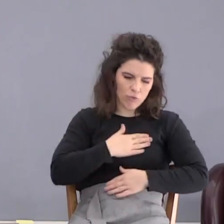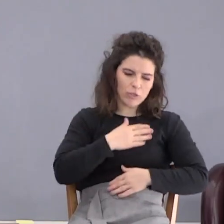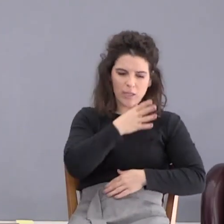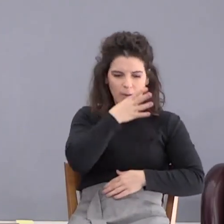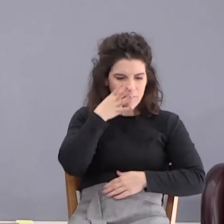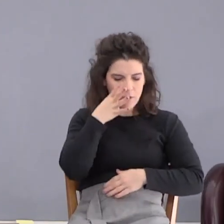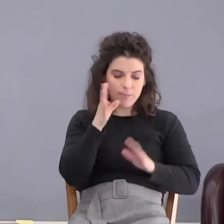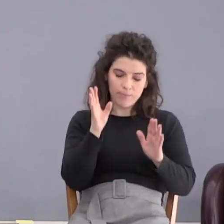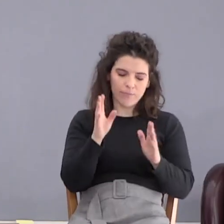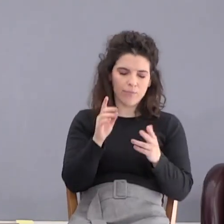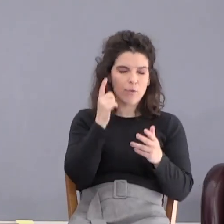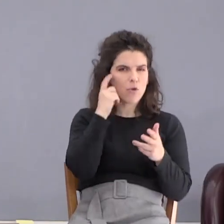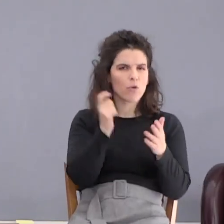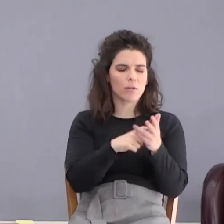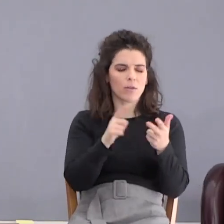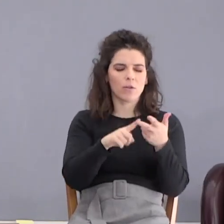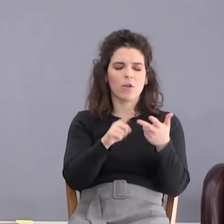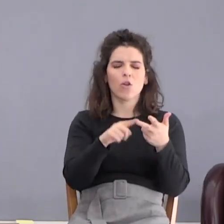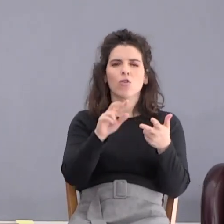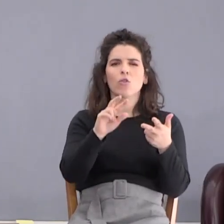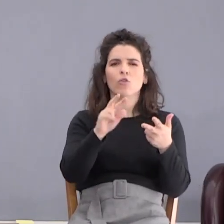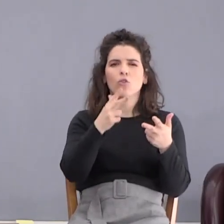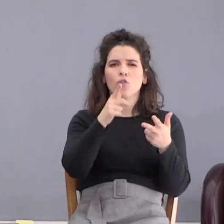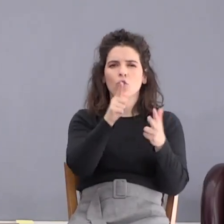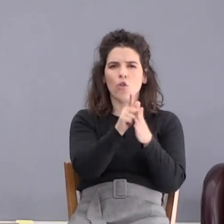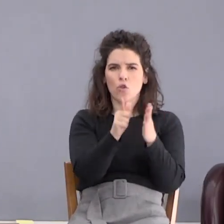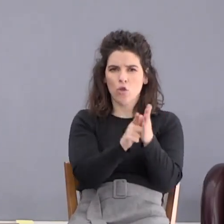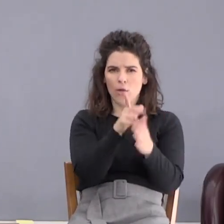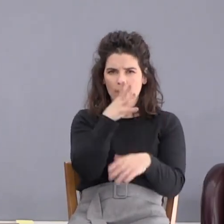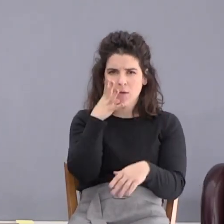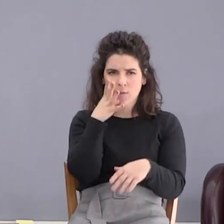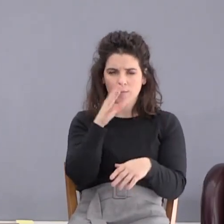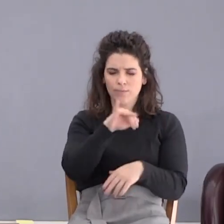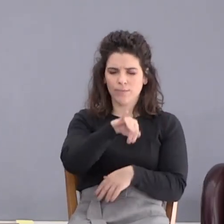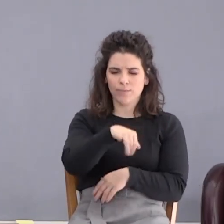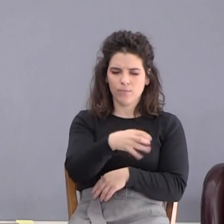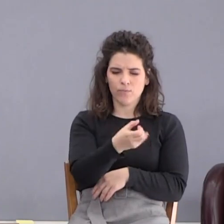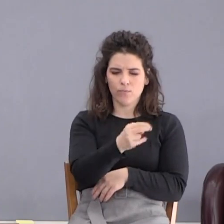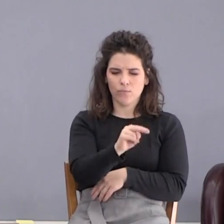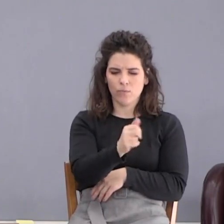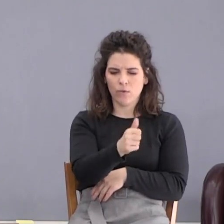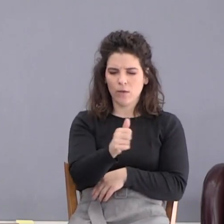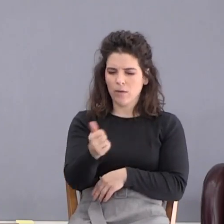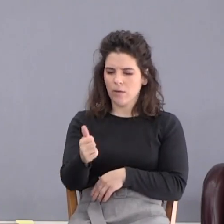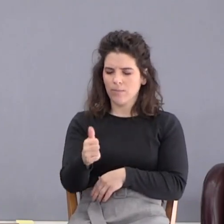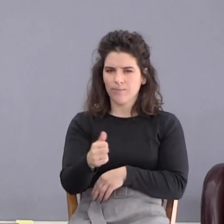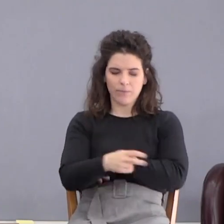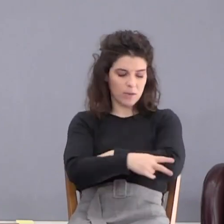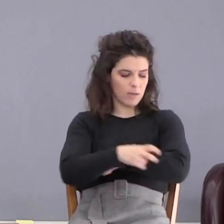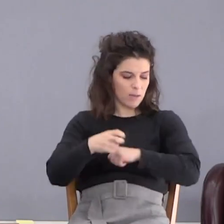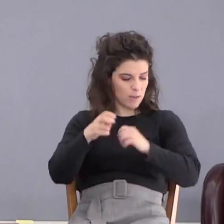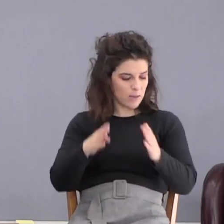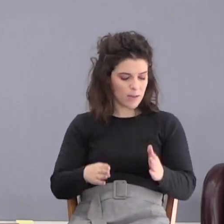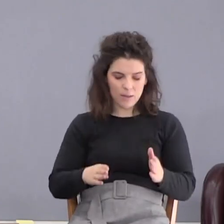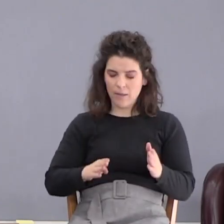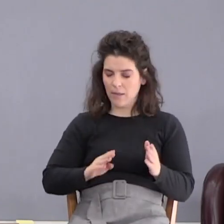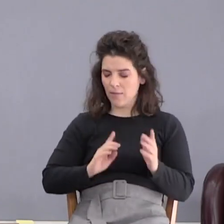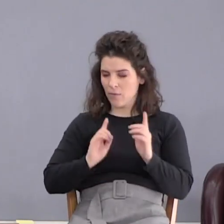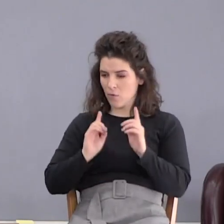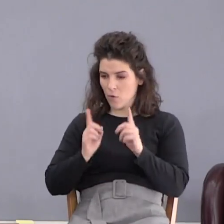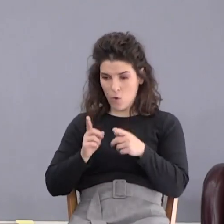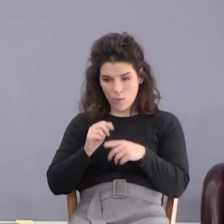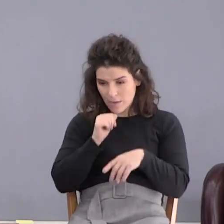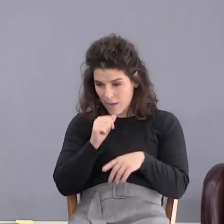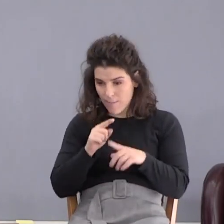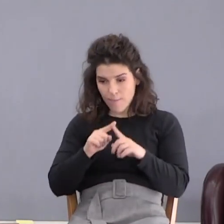law, John chapter 10 and verse 10. John chapter 10, verse 10. The thief cometh not but for to